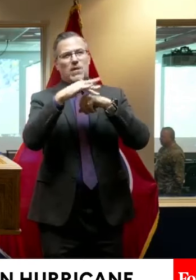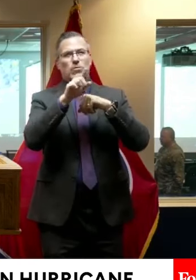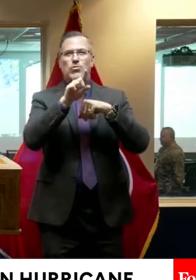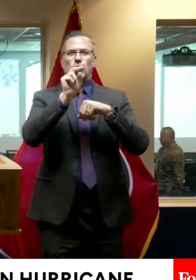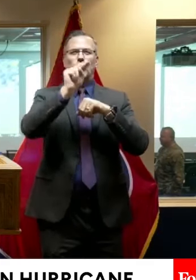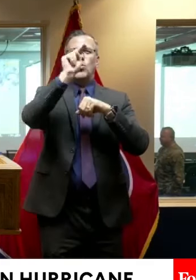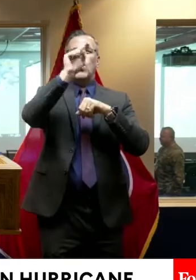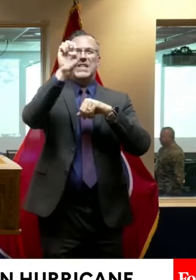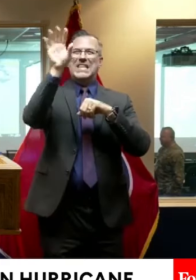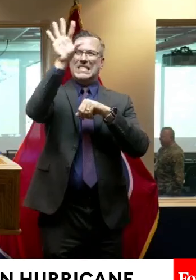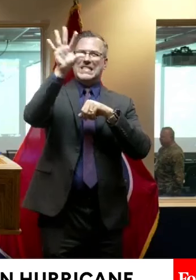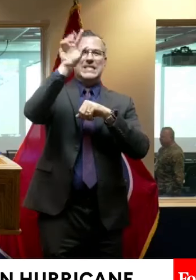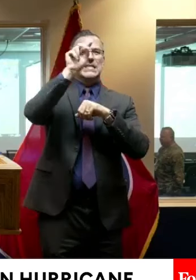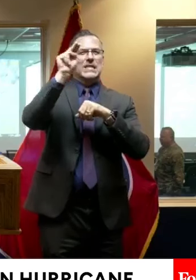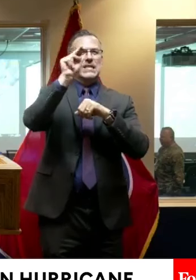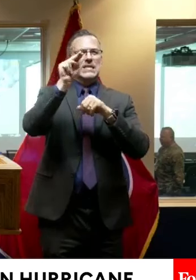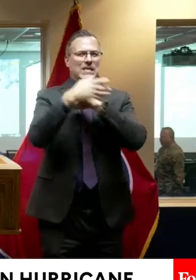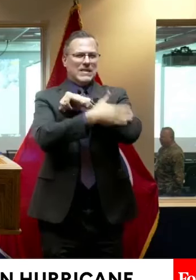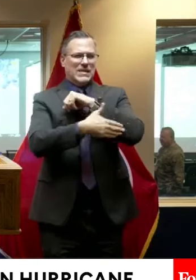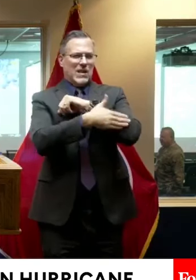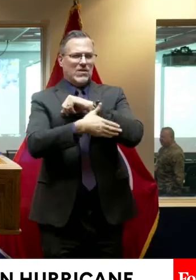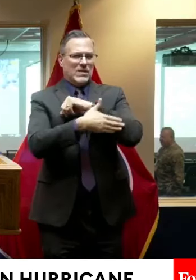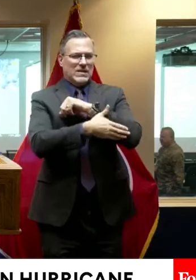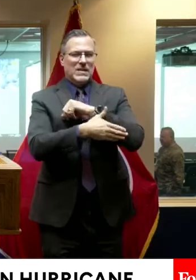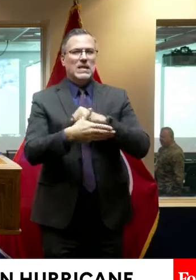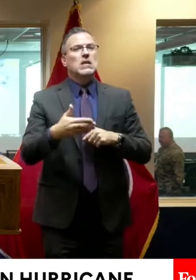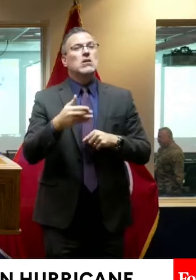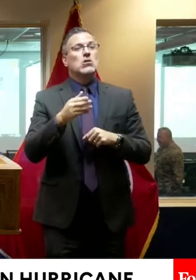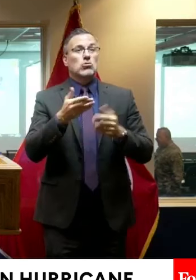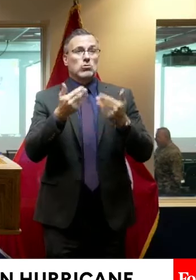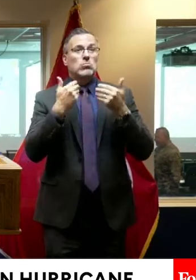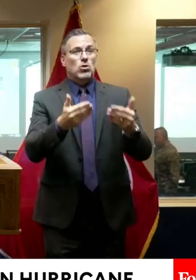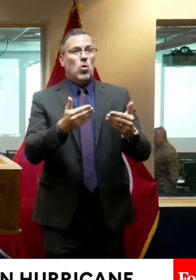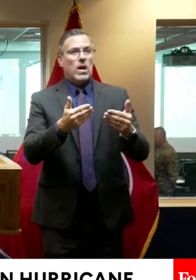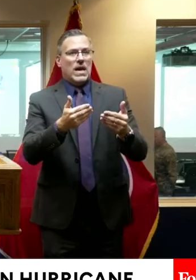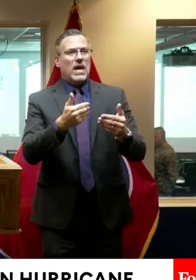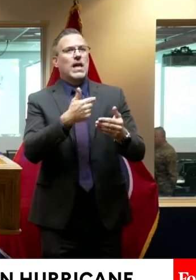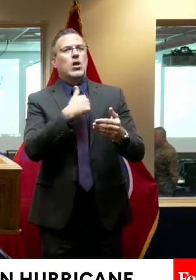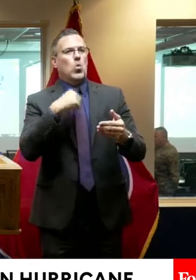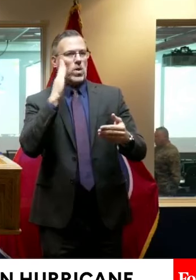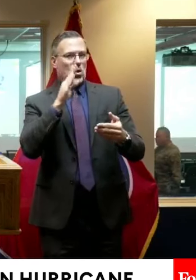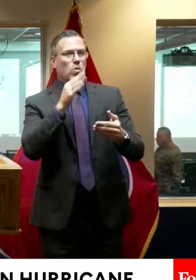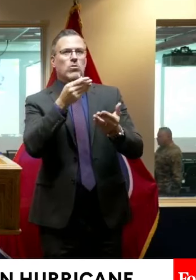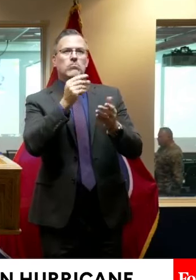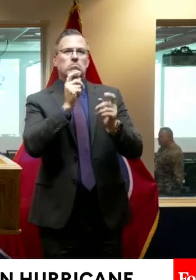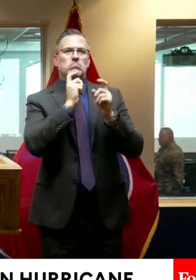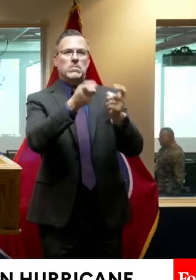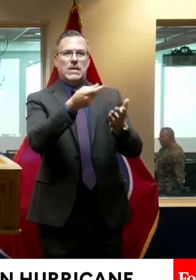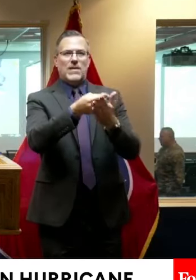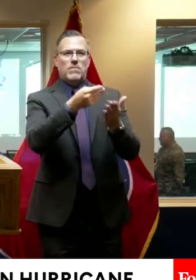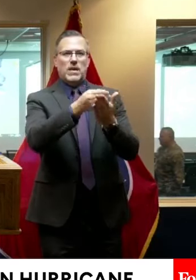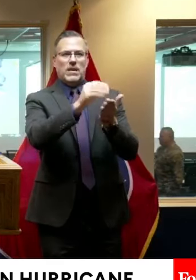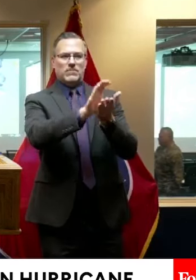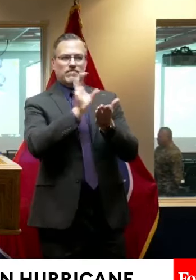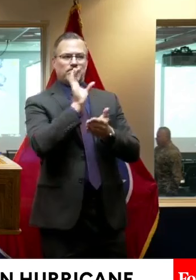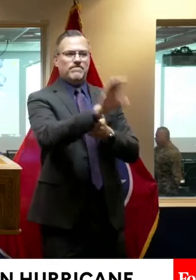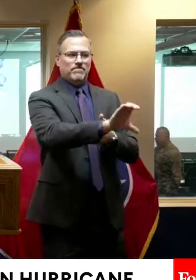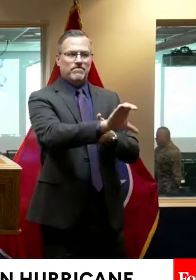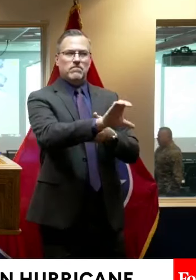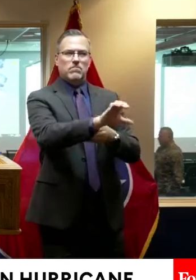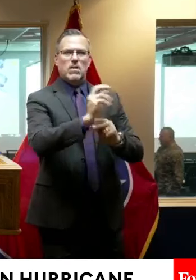counties to front those costs that they would otherwise be